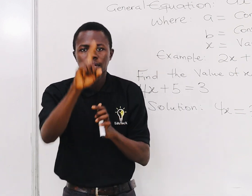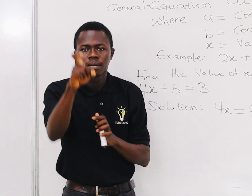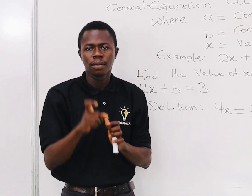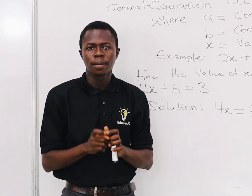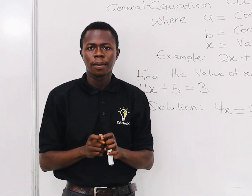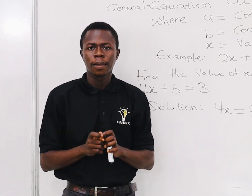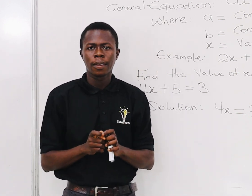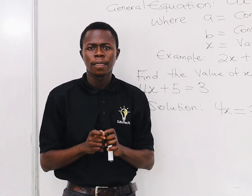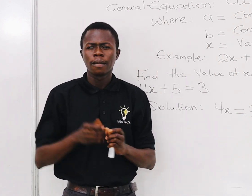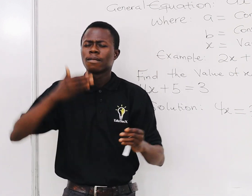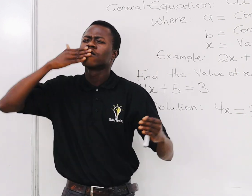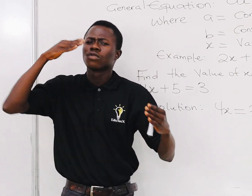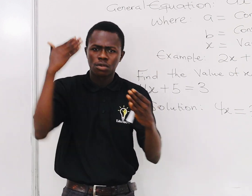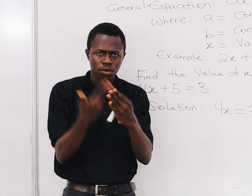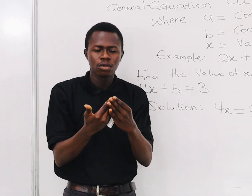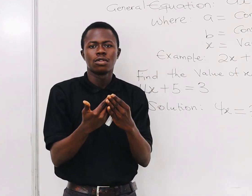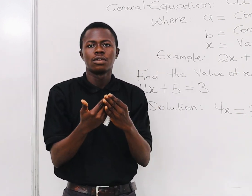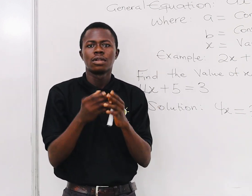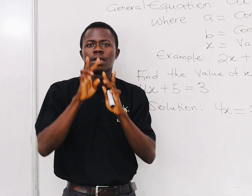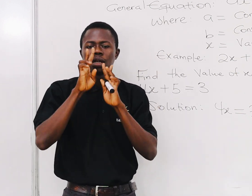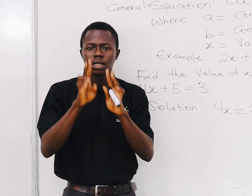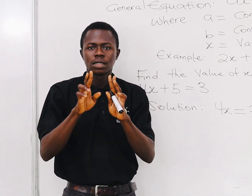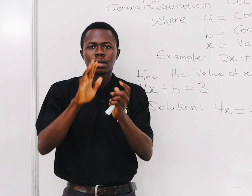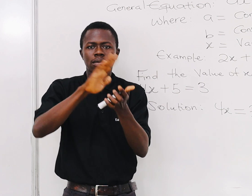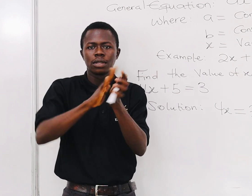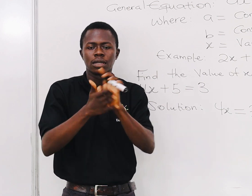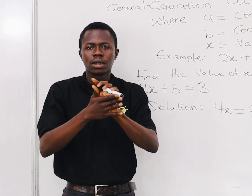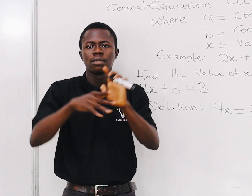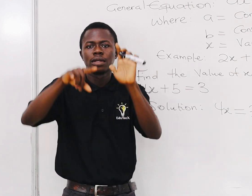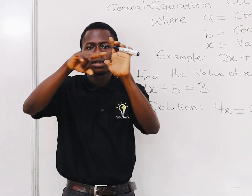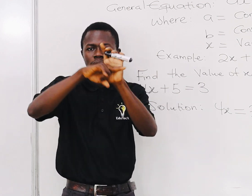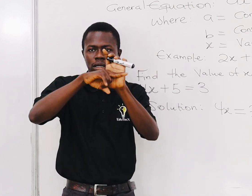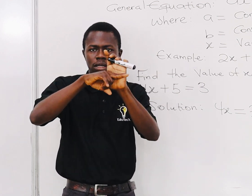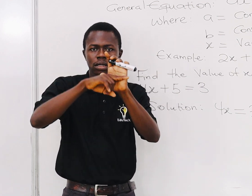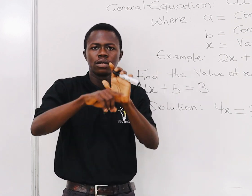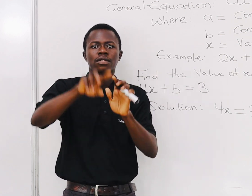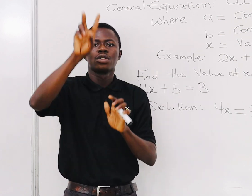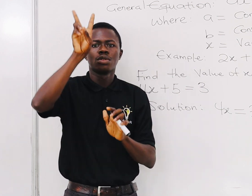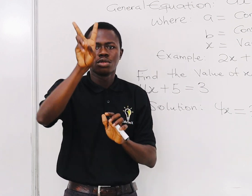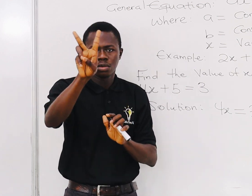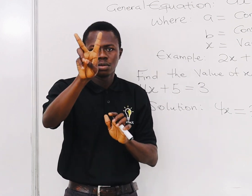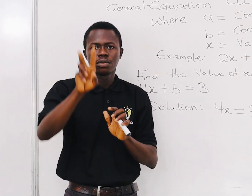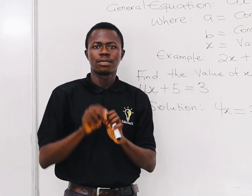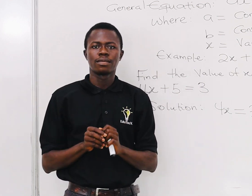what would the answer be? Very good. The answer will be negative 2.